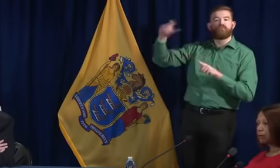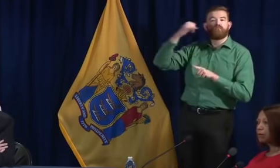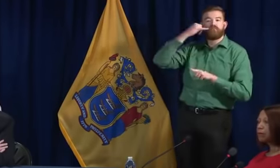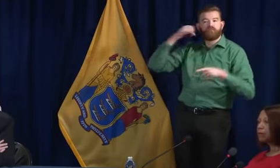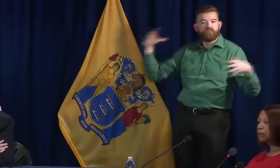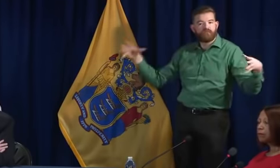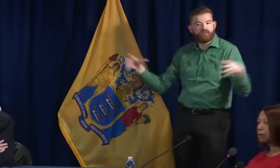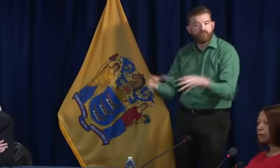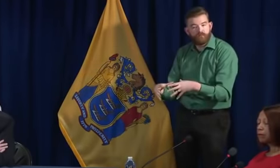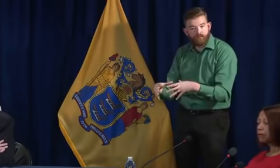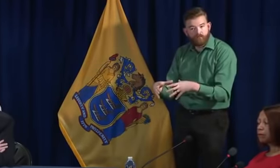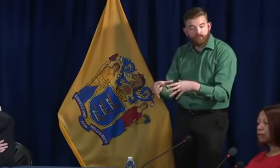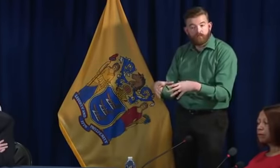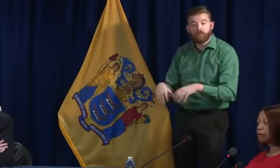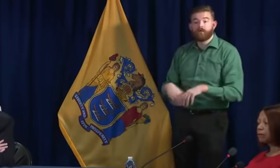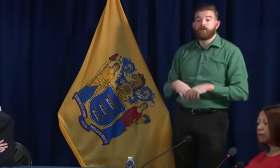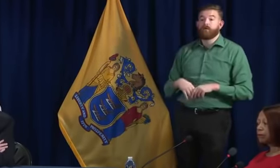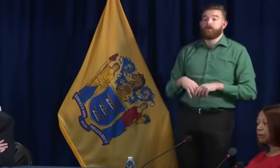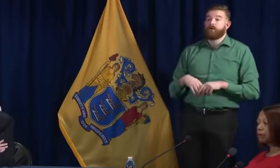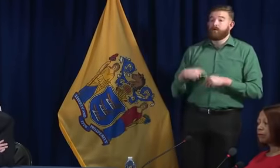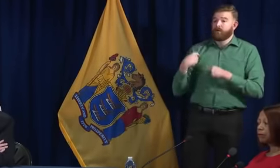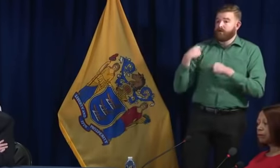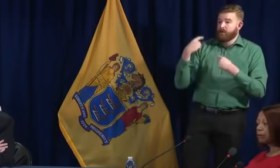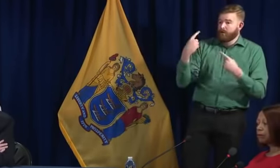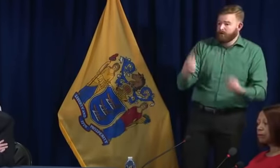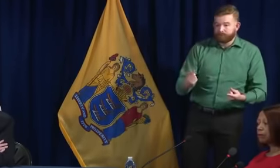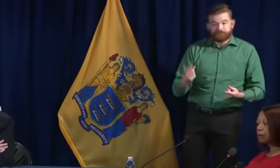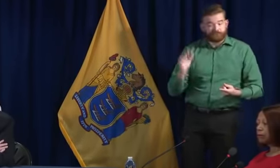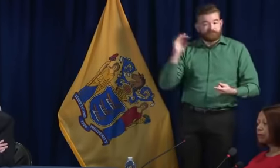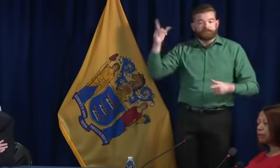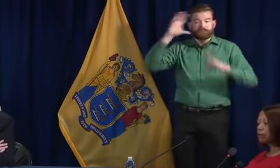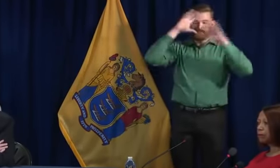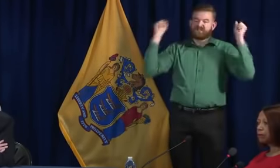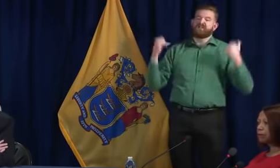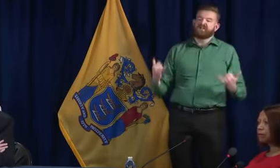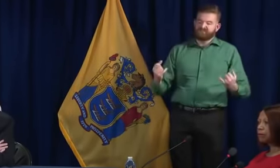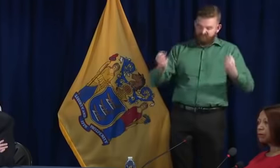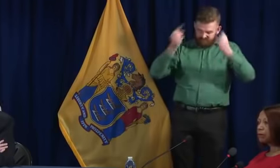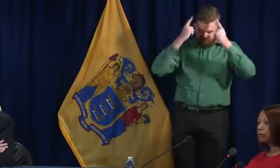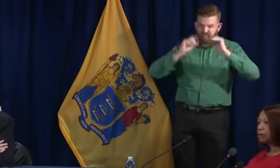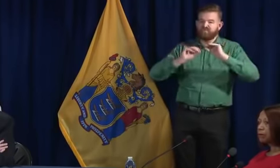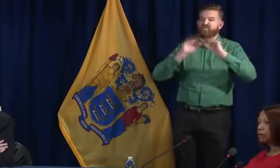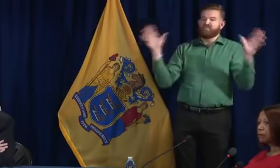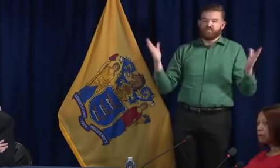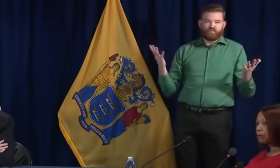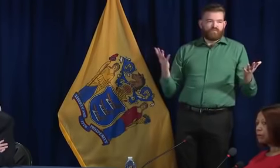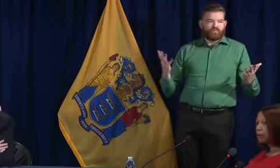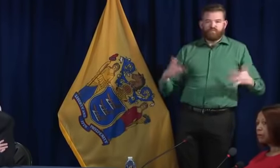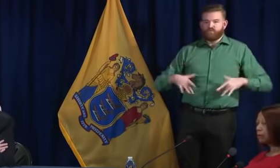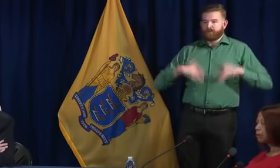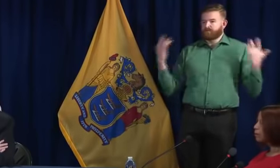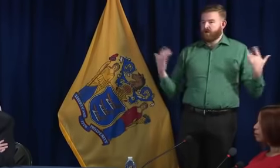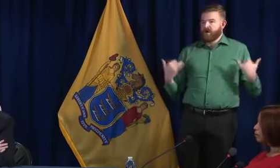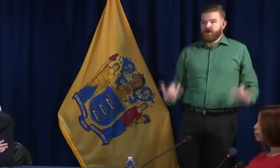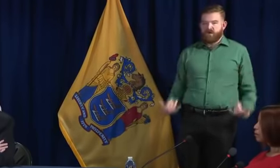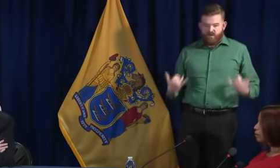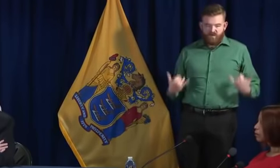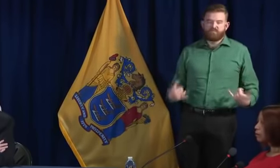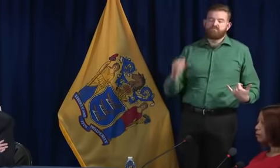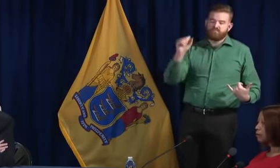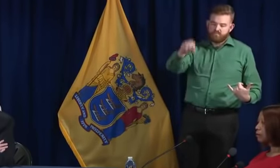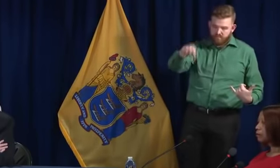the challenge that we have before us. But it is the vice president that we spend, Secretary of Health and